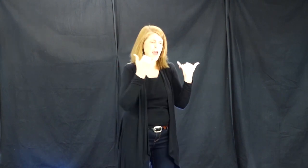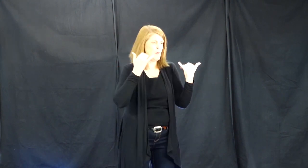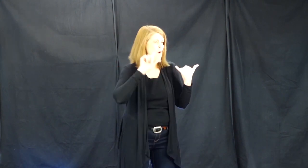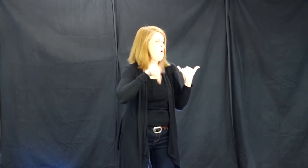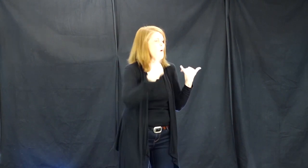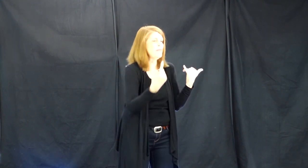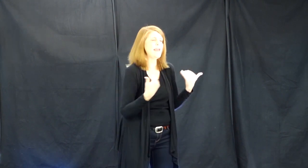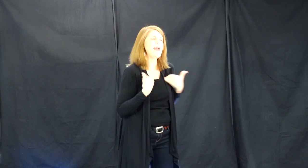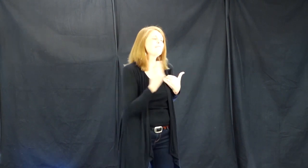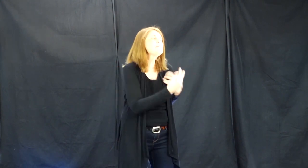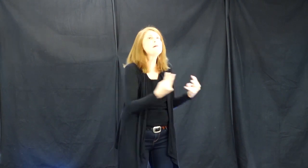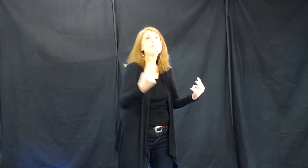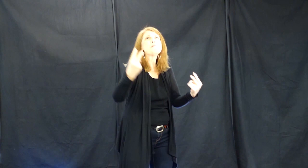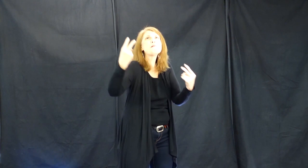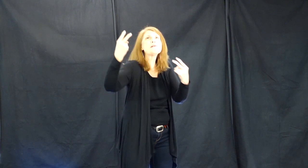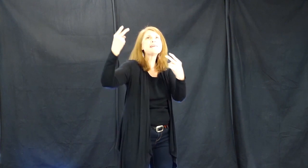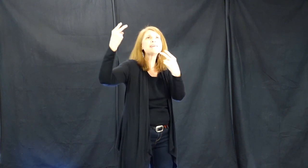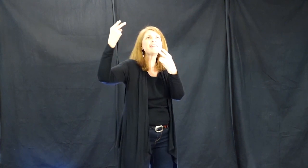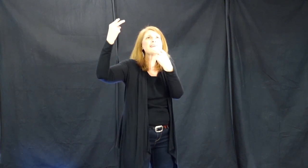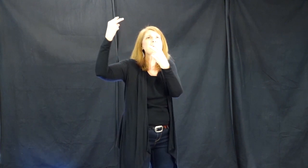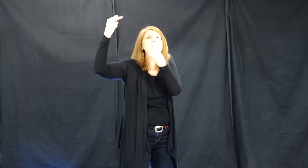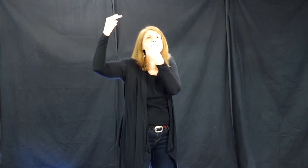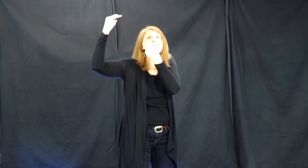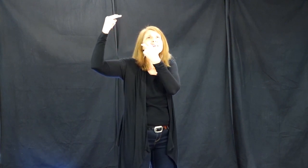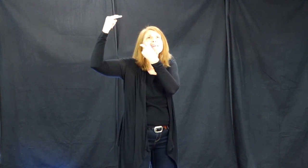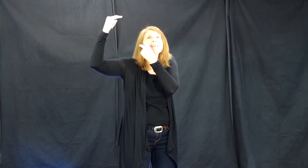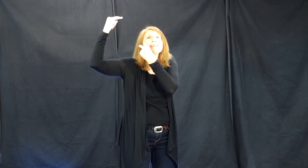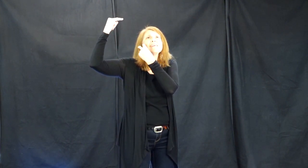the memories of when you were mine.